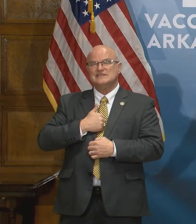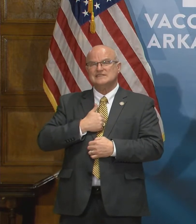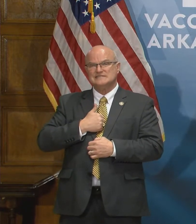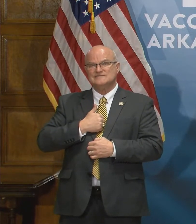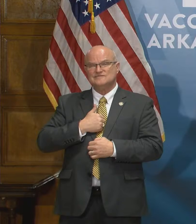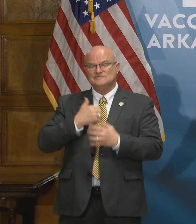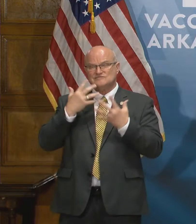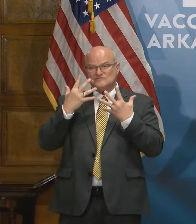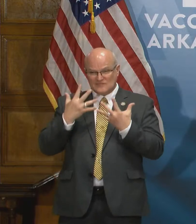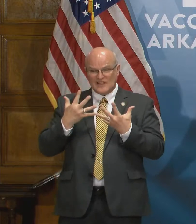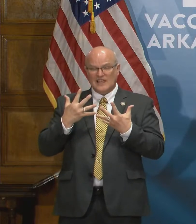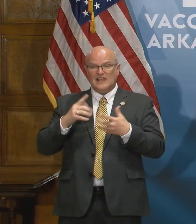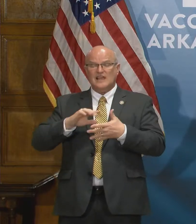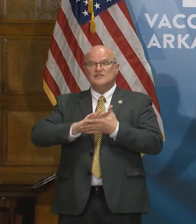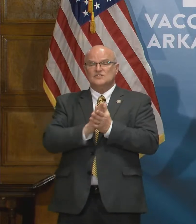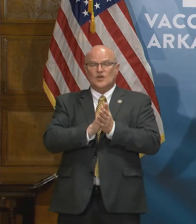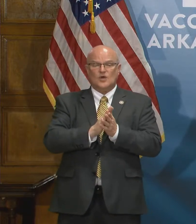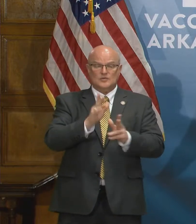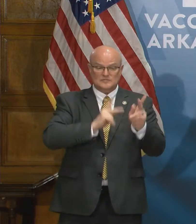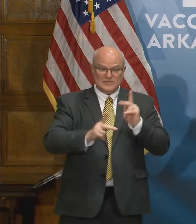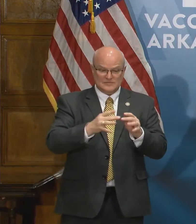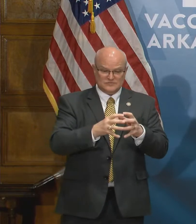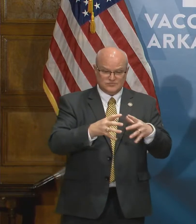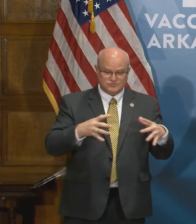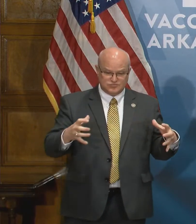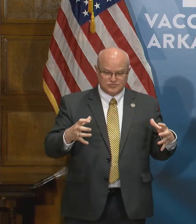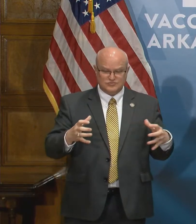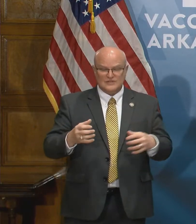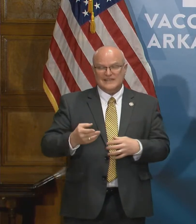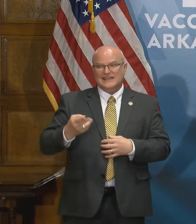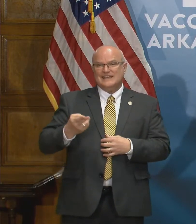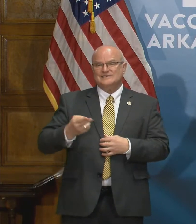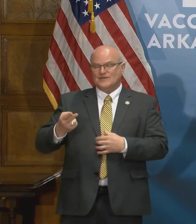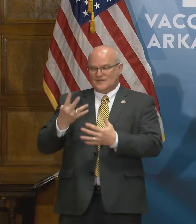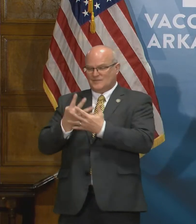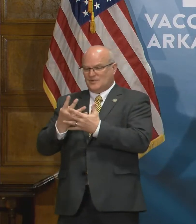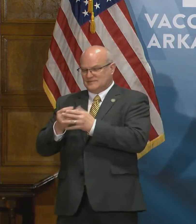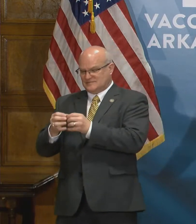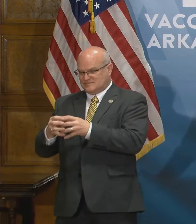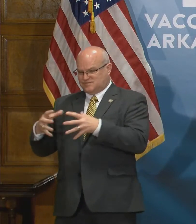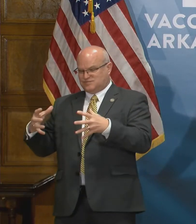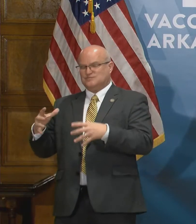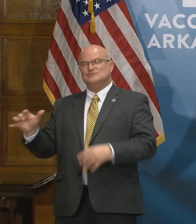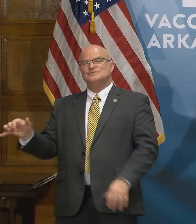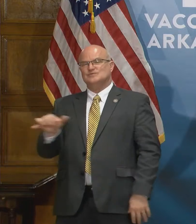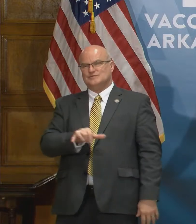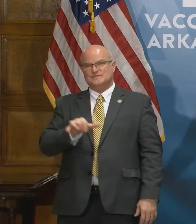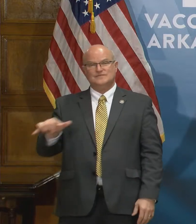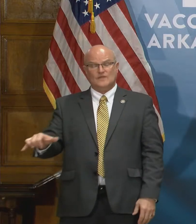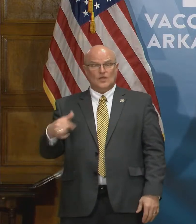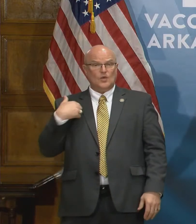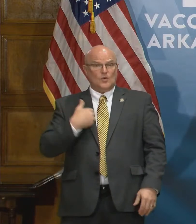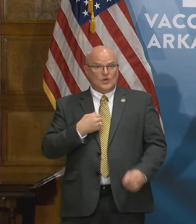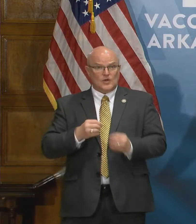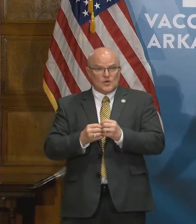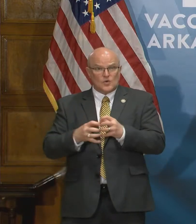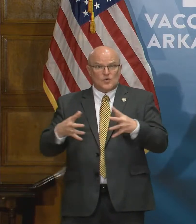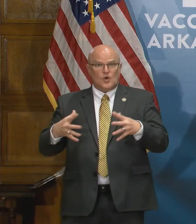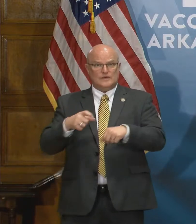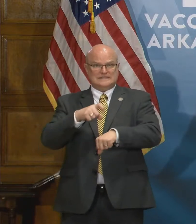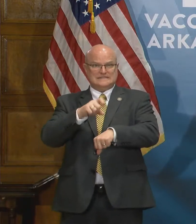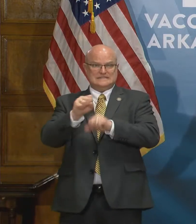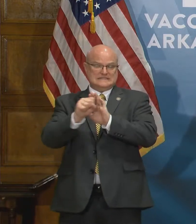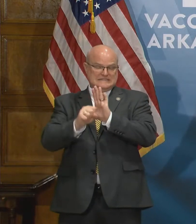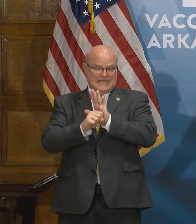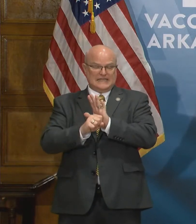you know, as you grow in population, historically, the prison population grows as well. We're a growing state, and